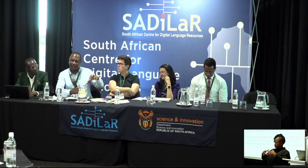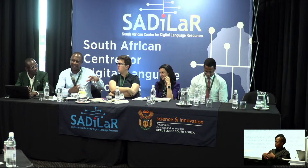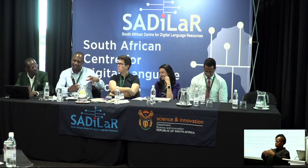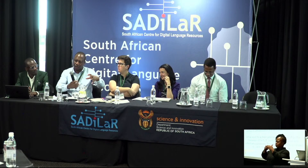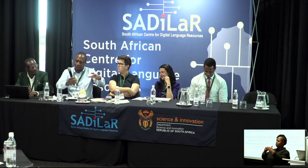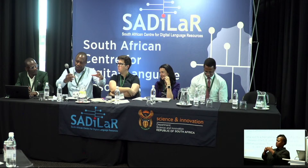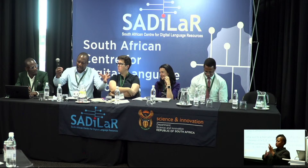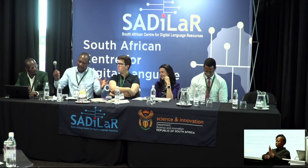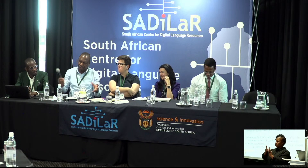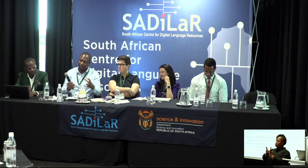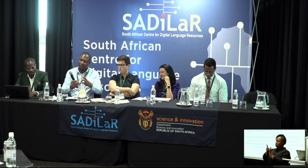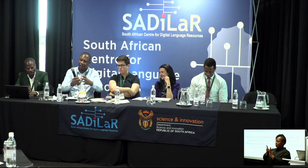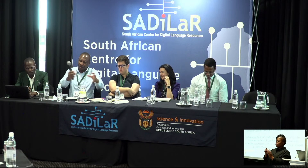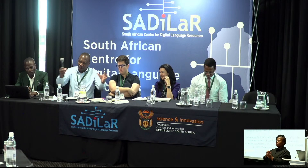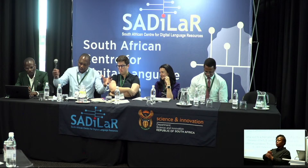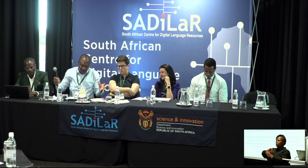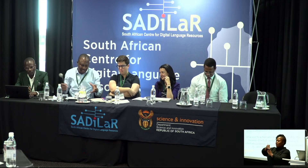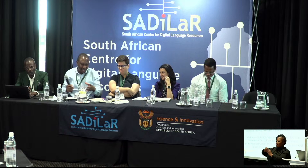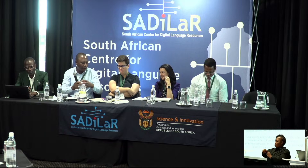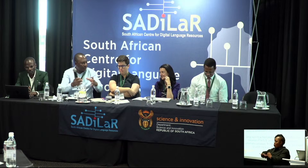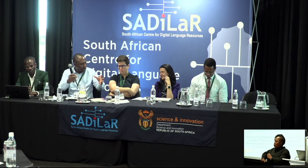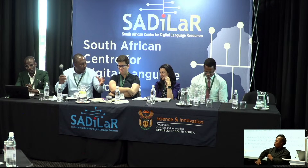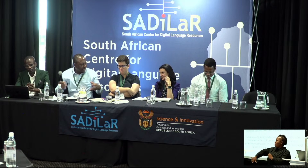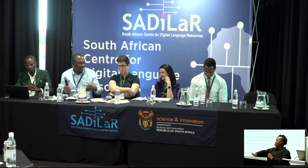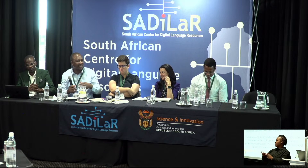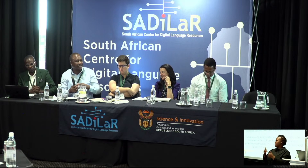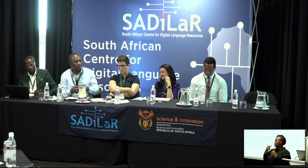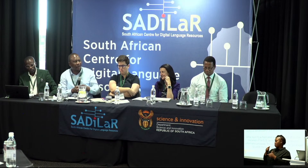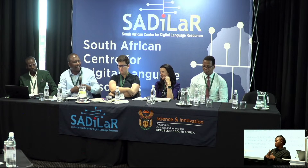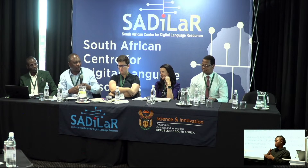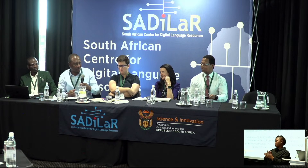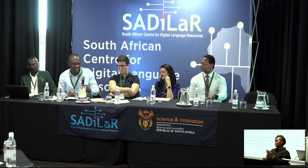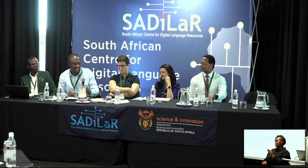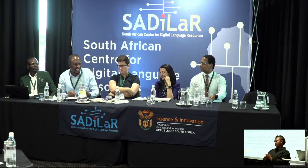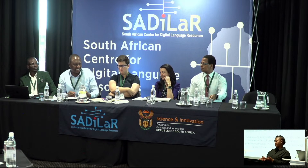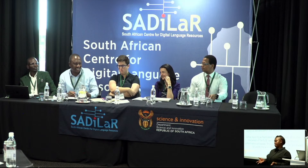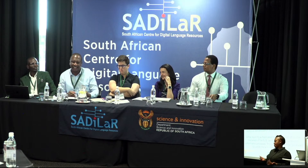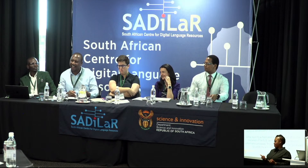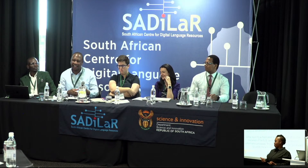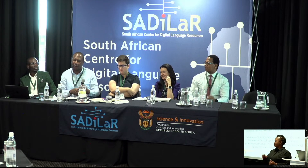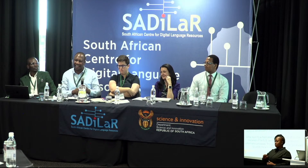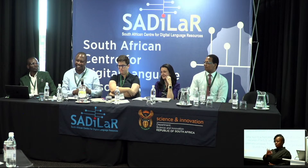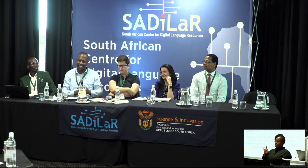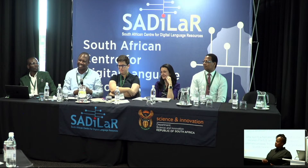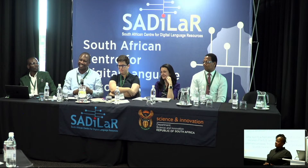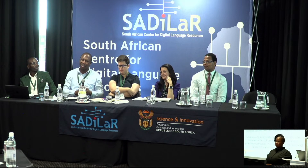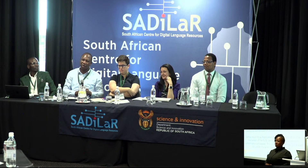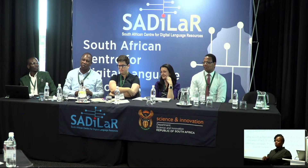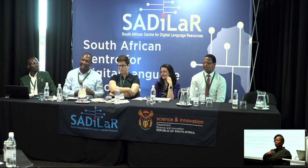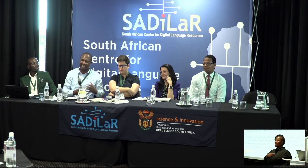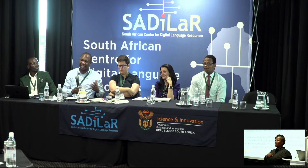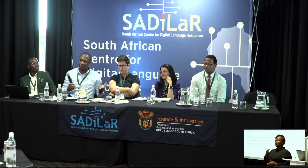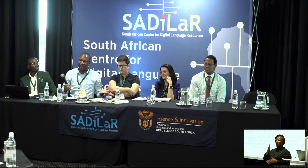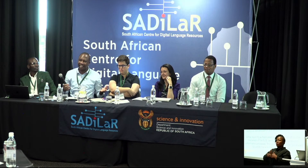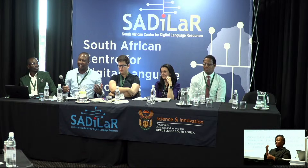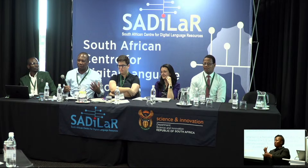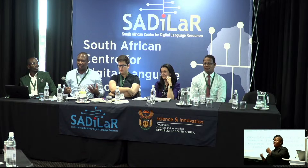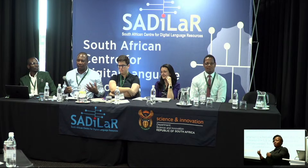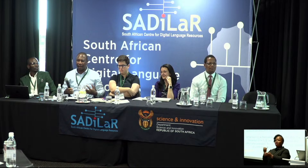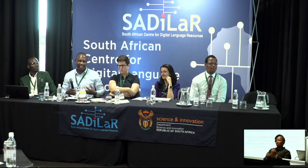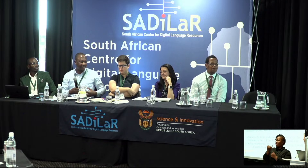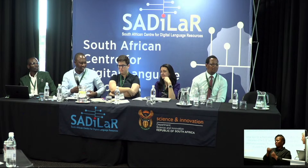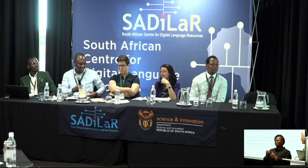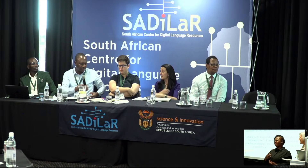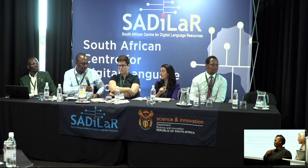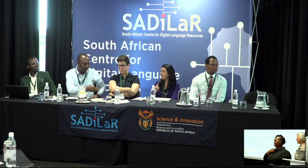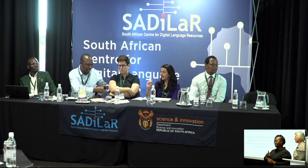developed that will sort of cover all the language work that is happening across the country. Otherwise, we are just fighting a